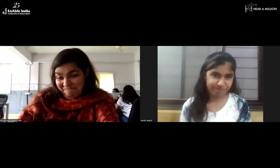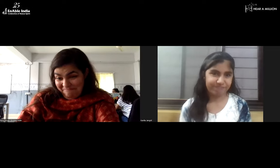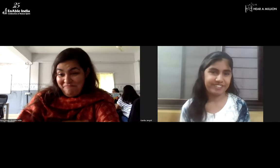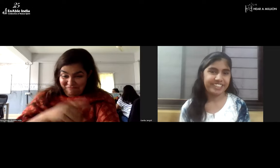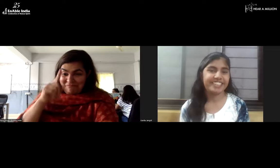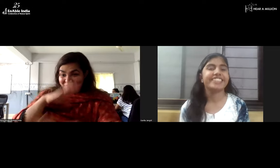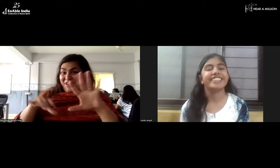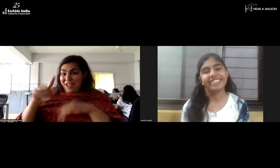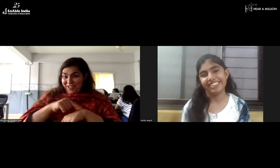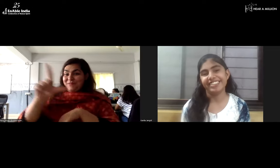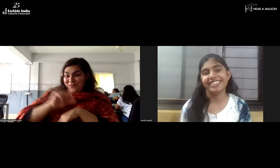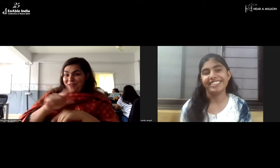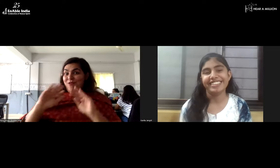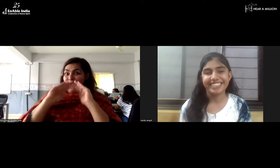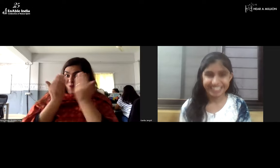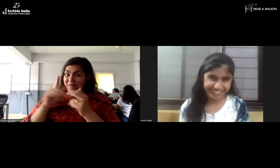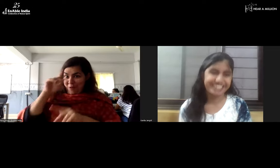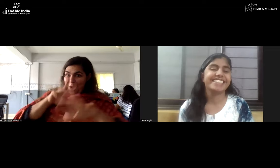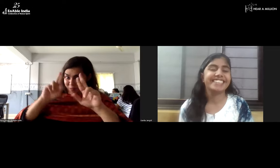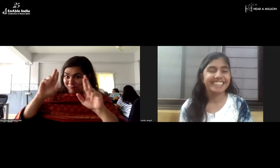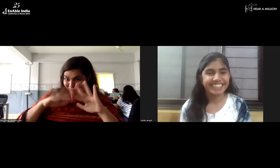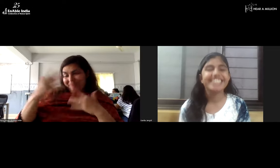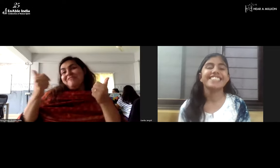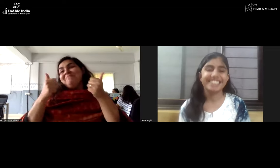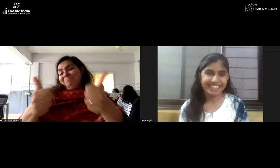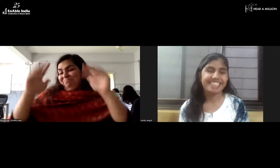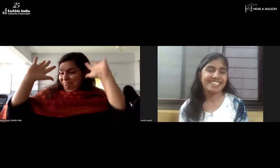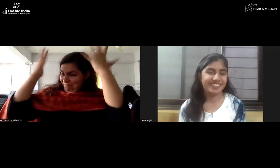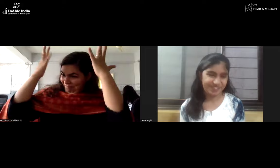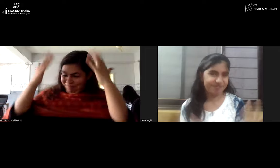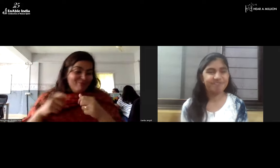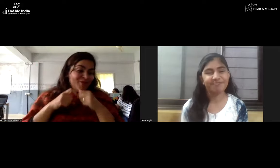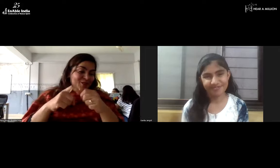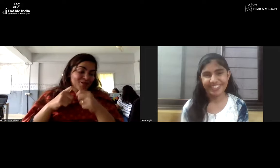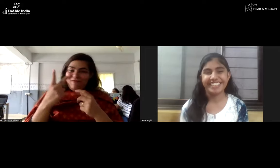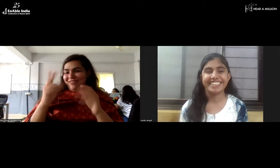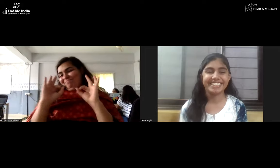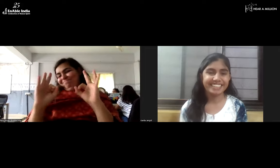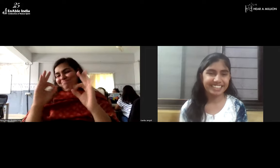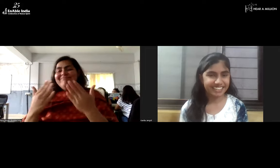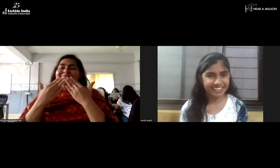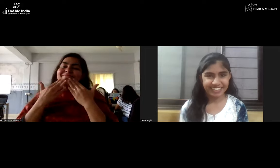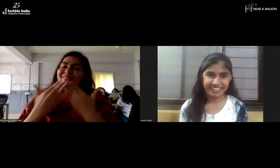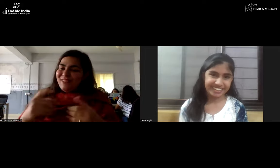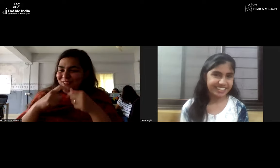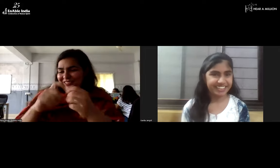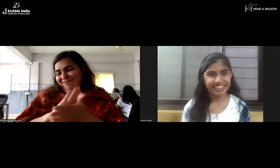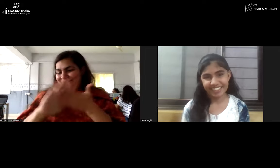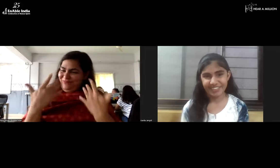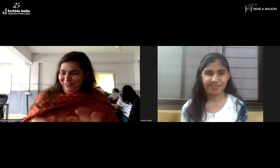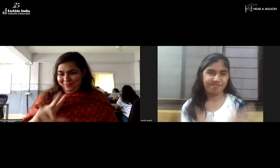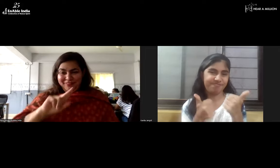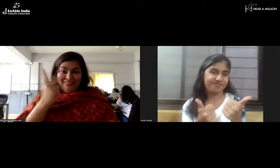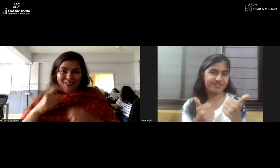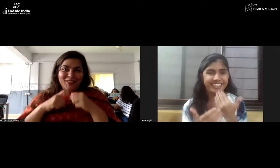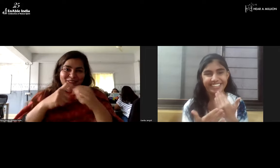else? That's it. That's it. Anything else? Okay. So these two things you talked